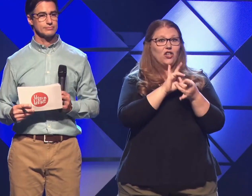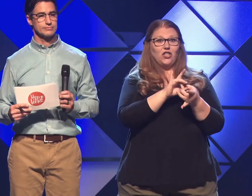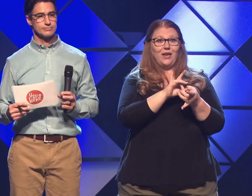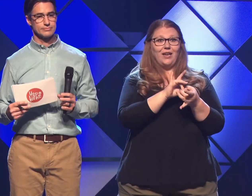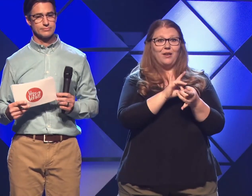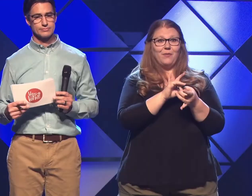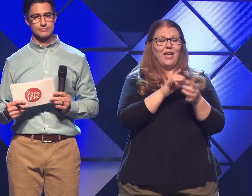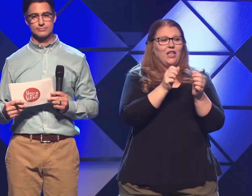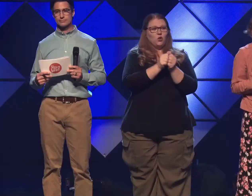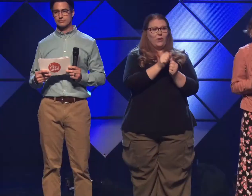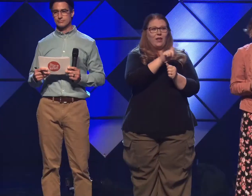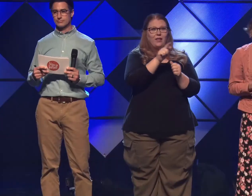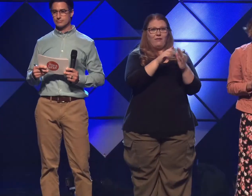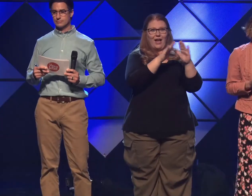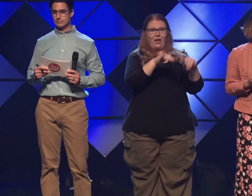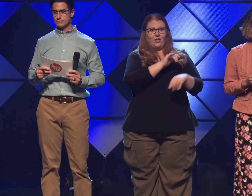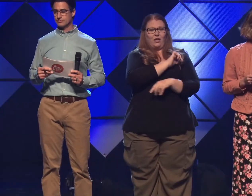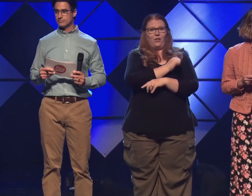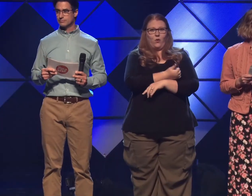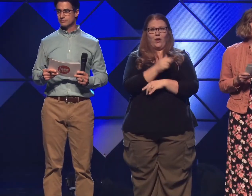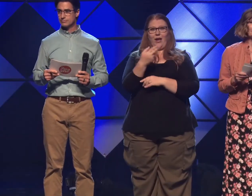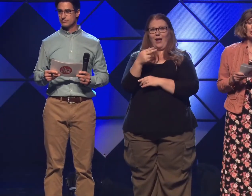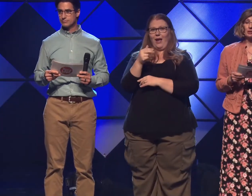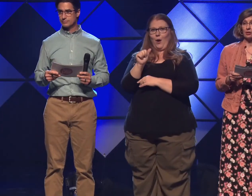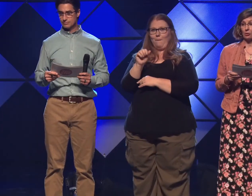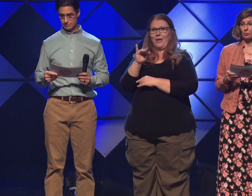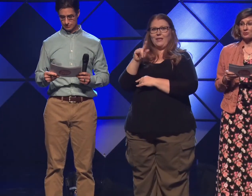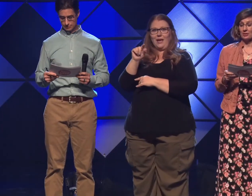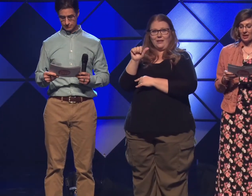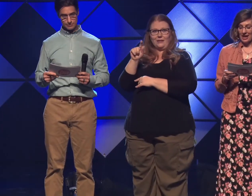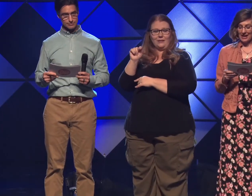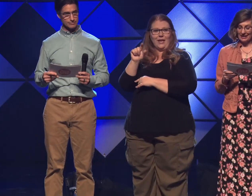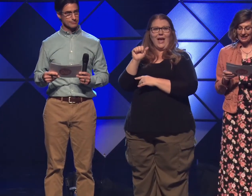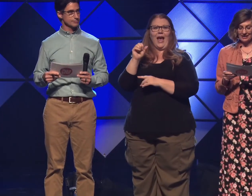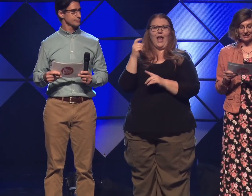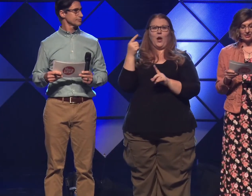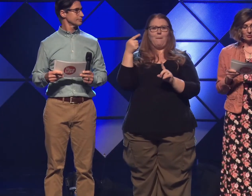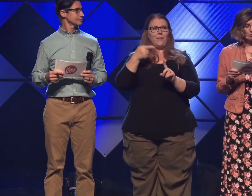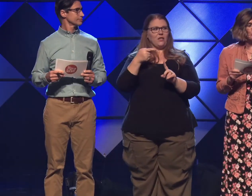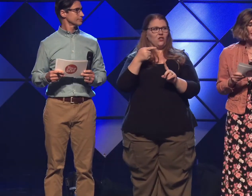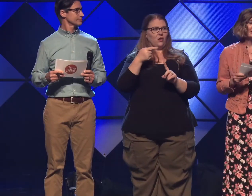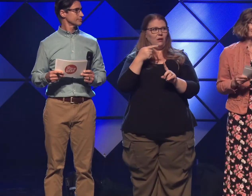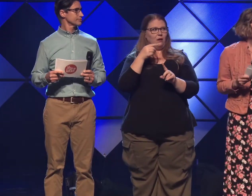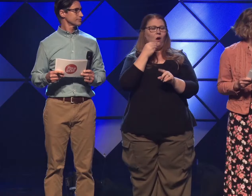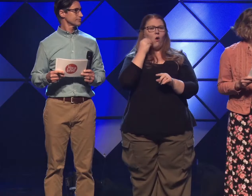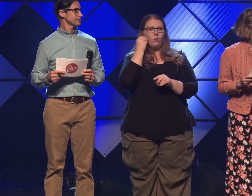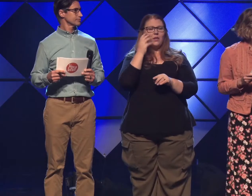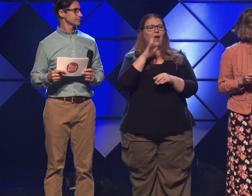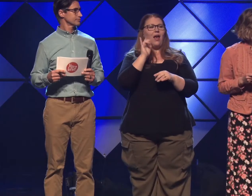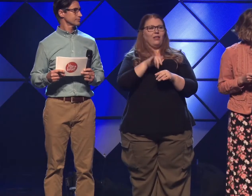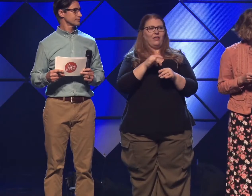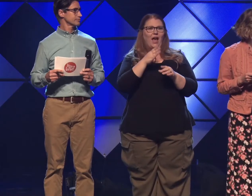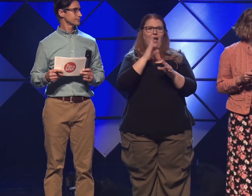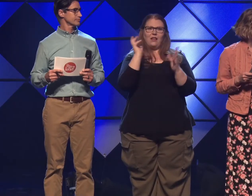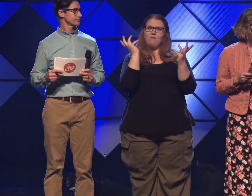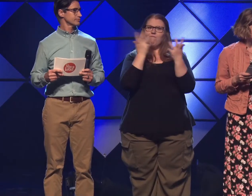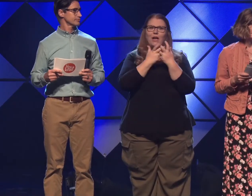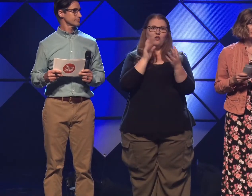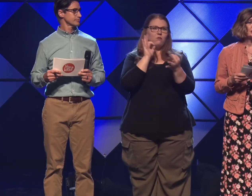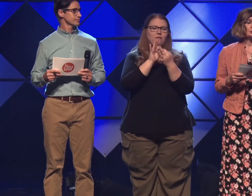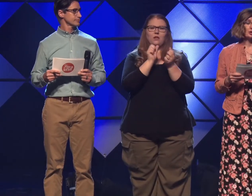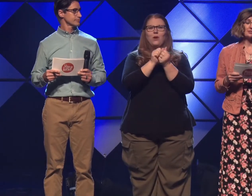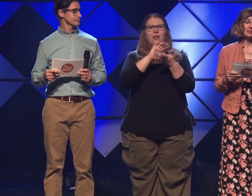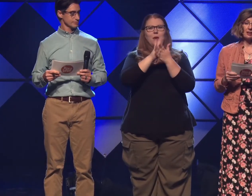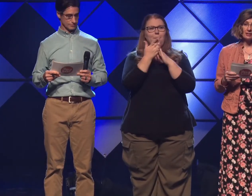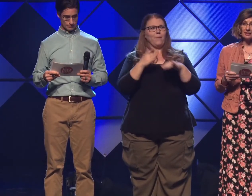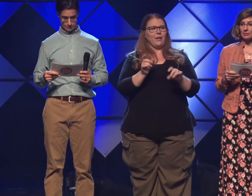Loveland Housing Authority, Habitat for Humanity, and Mission Homes, and it is right in line with our peacemaking work